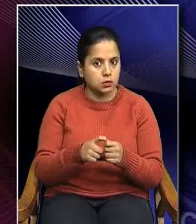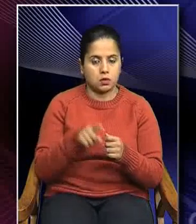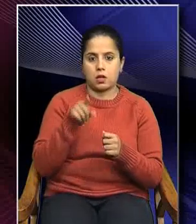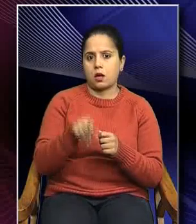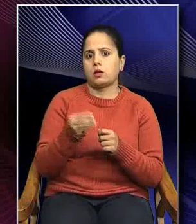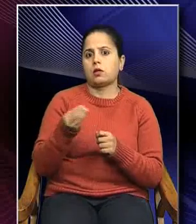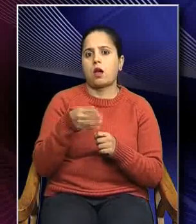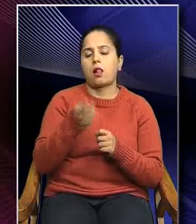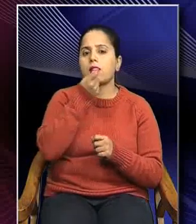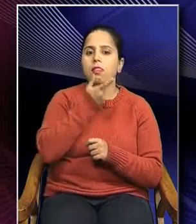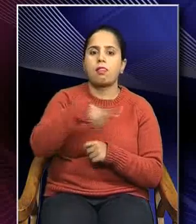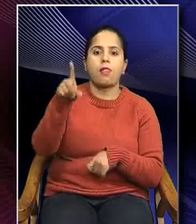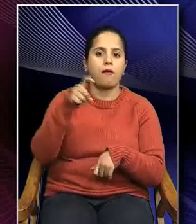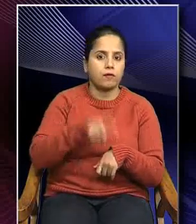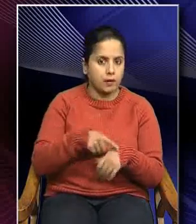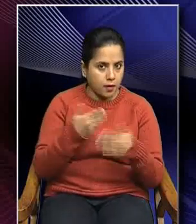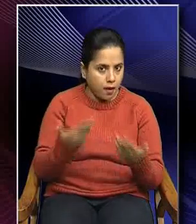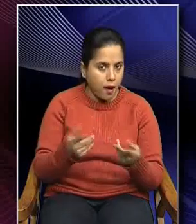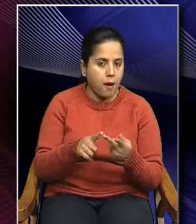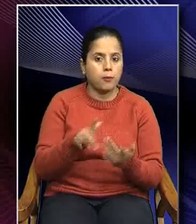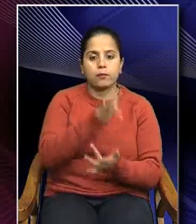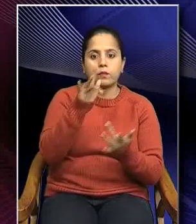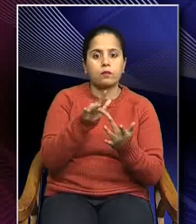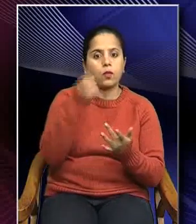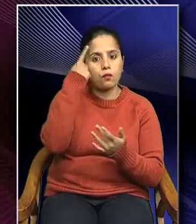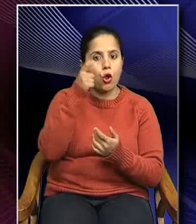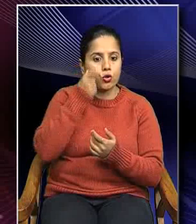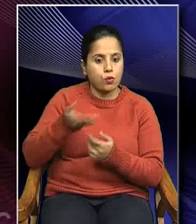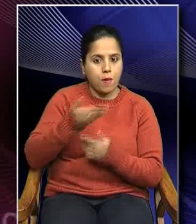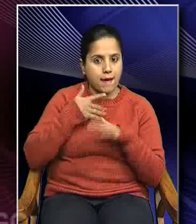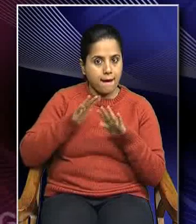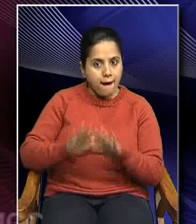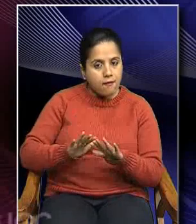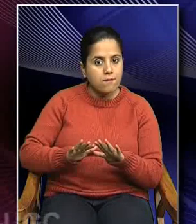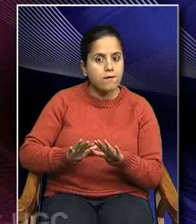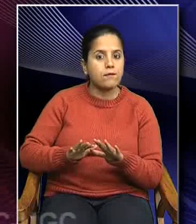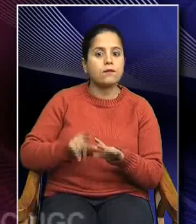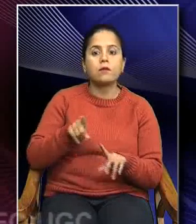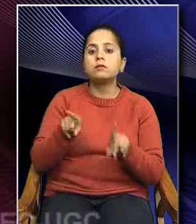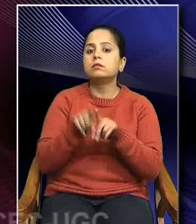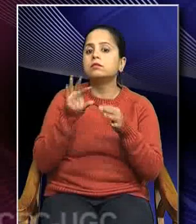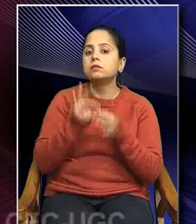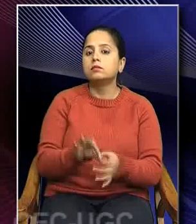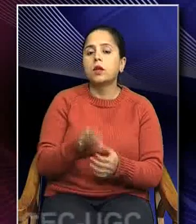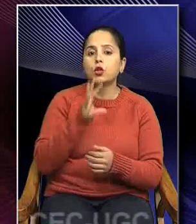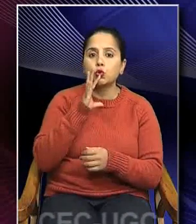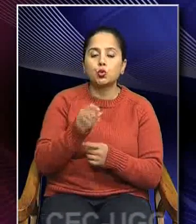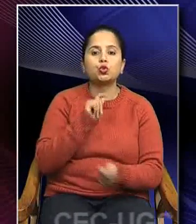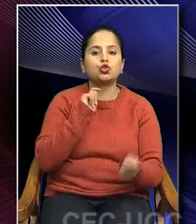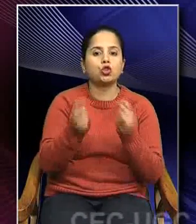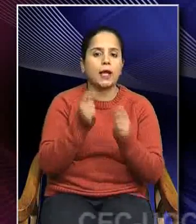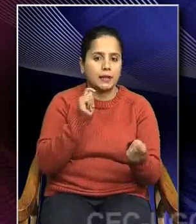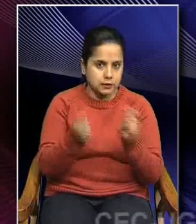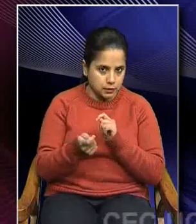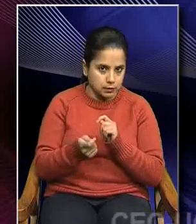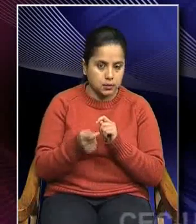are very eternal, that are very central to human existence, in terms of the actual changes